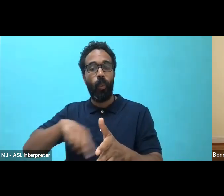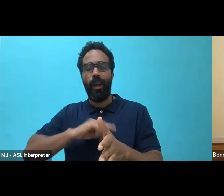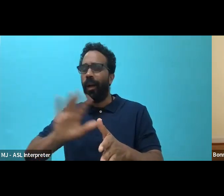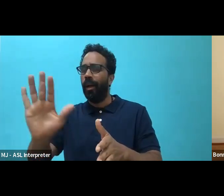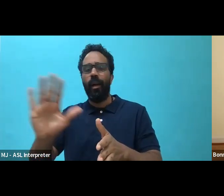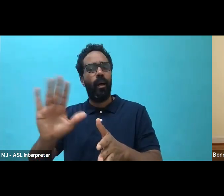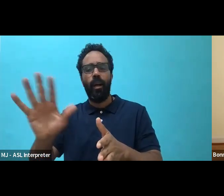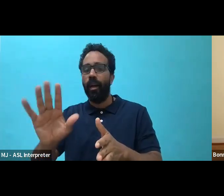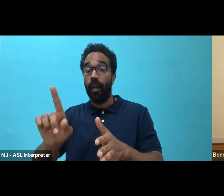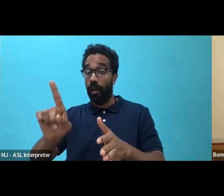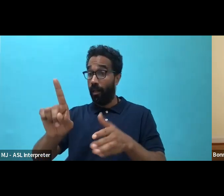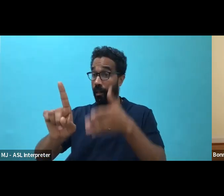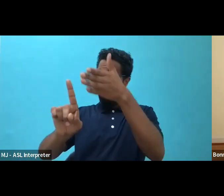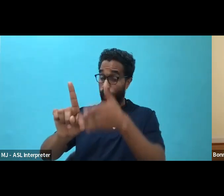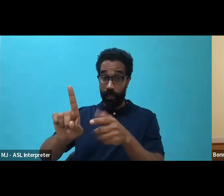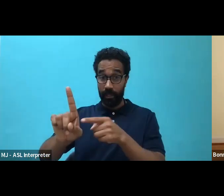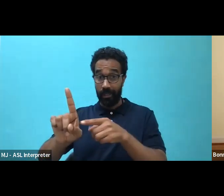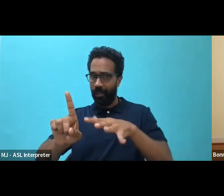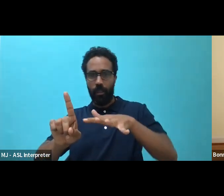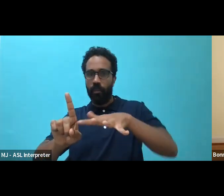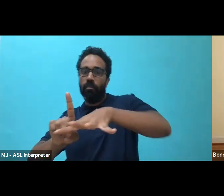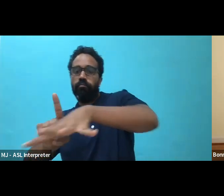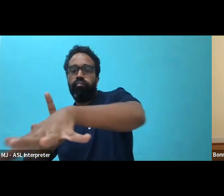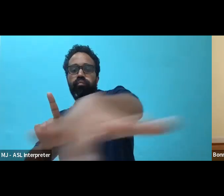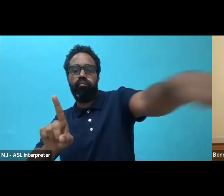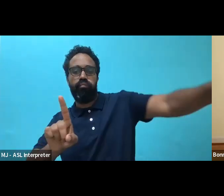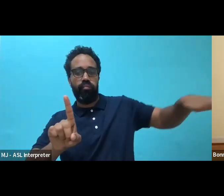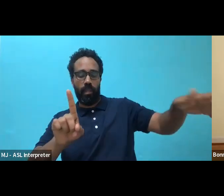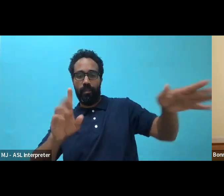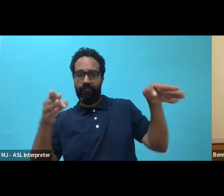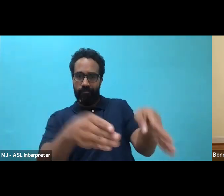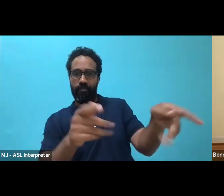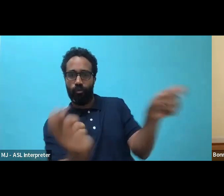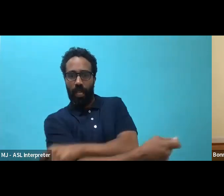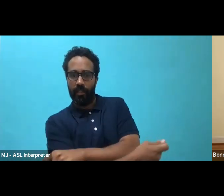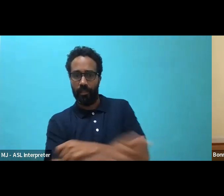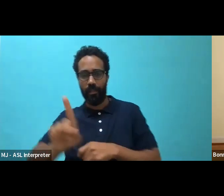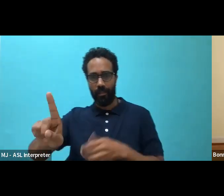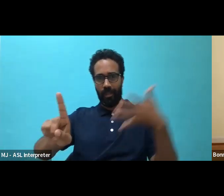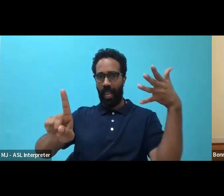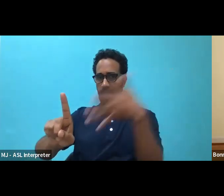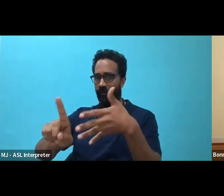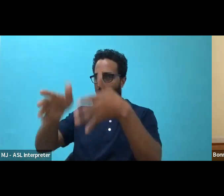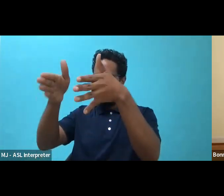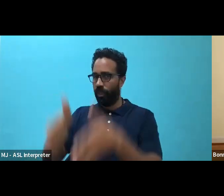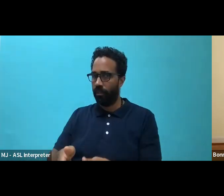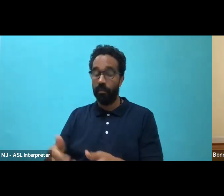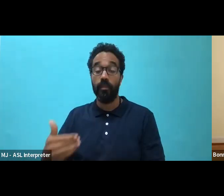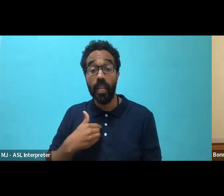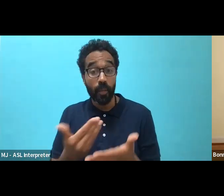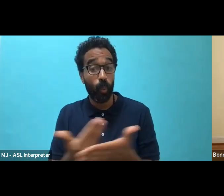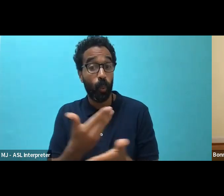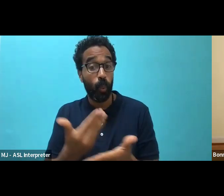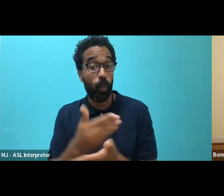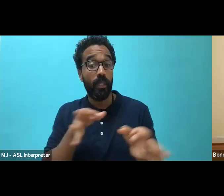to concentrate on changing society. There was a new definition of disability